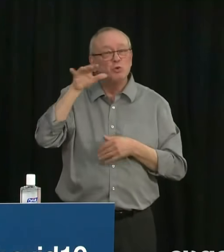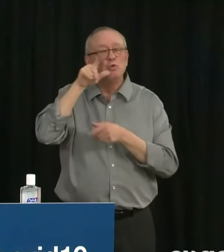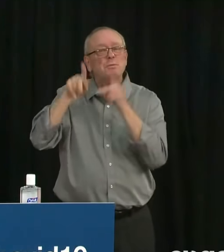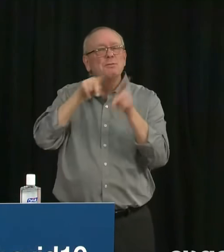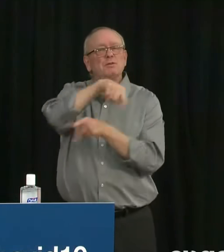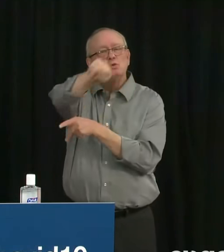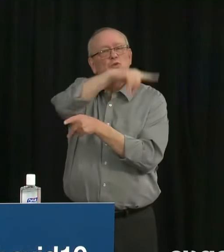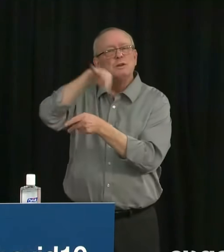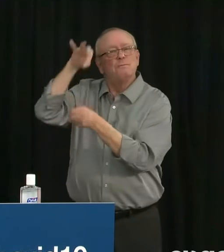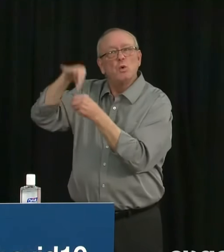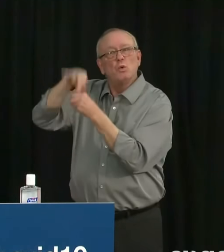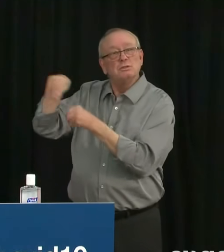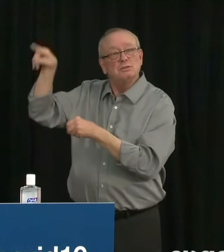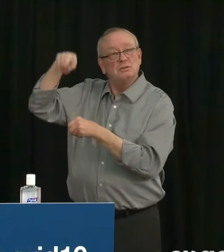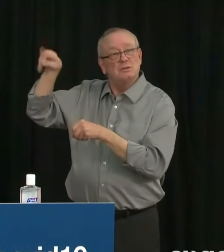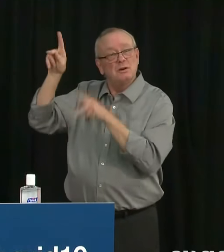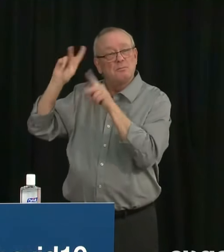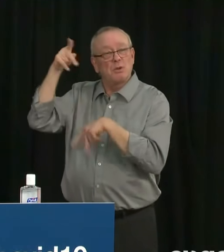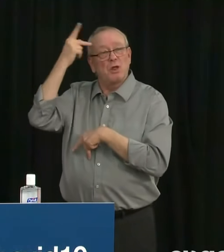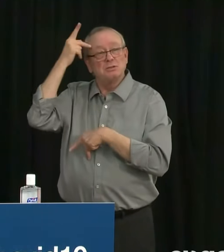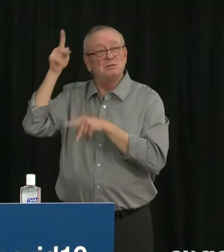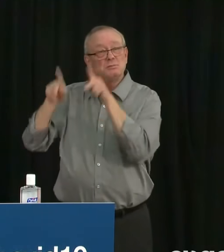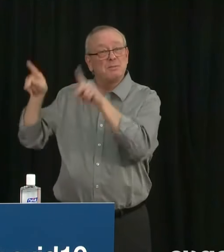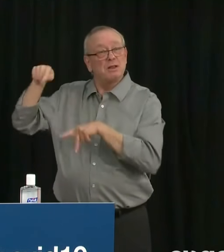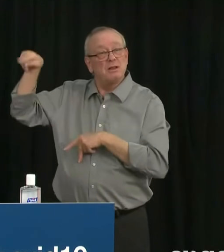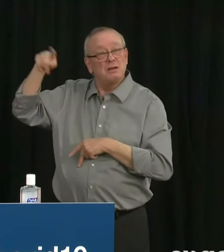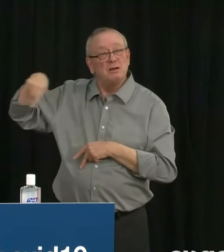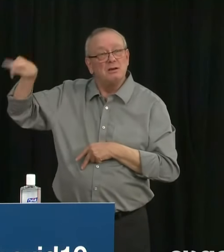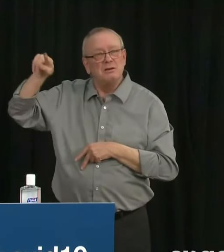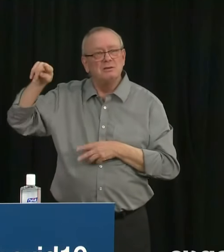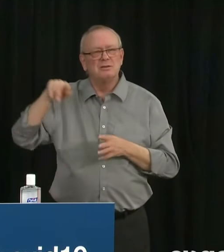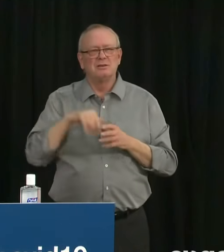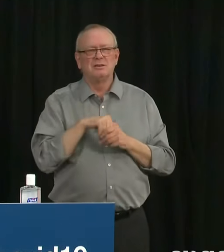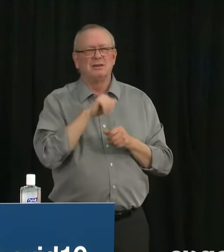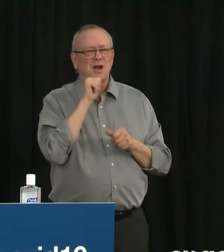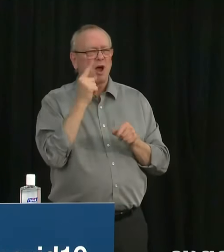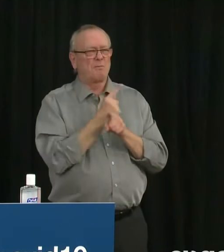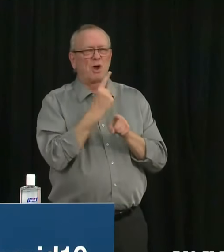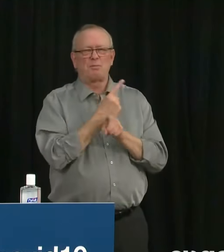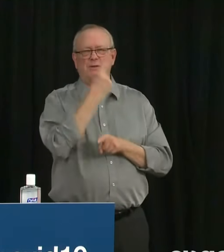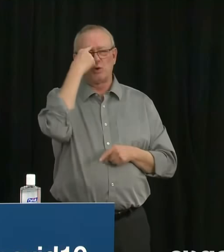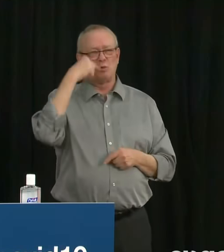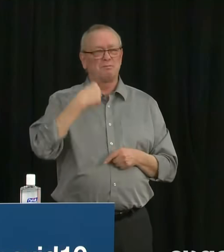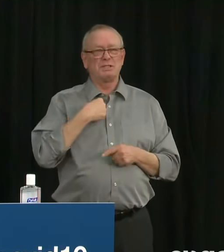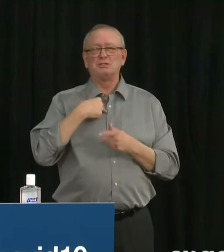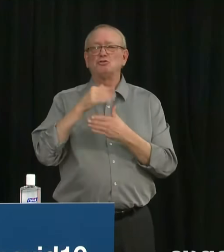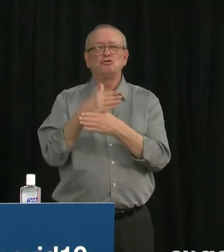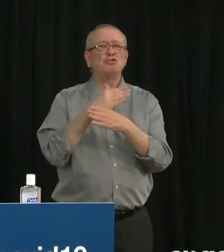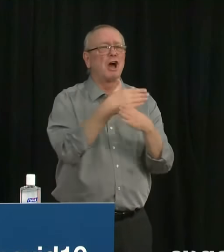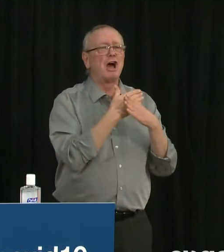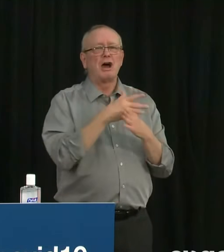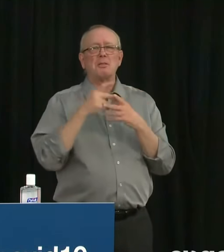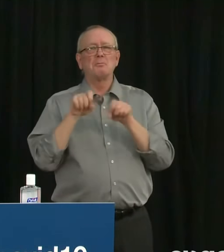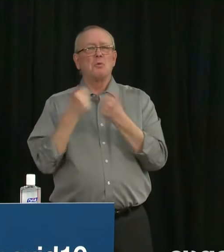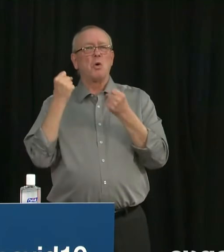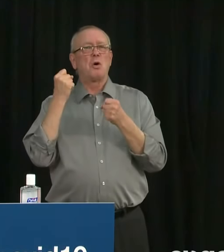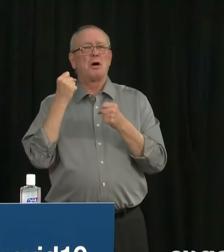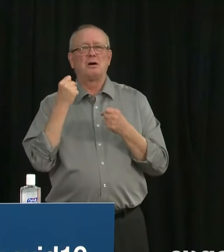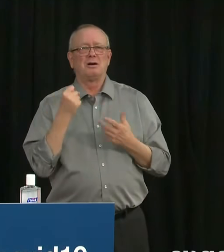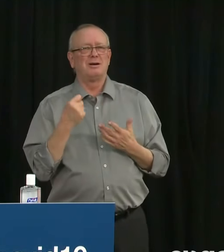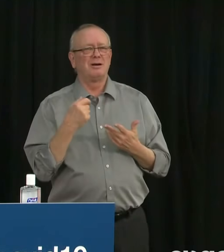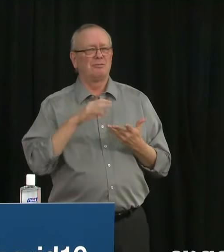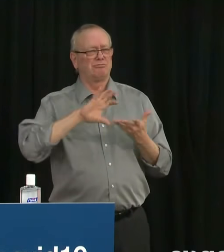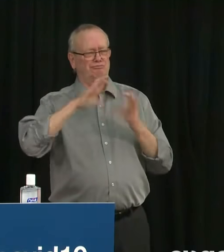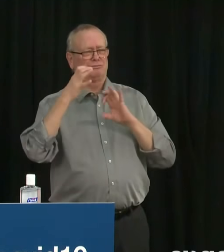confidence, it would be inappropriate for me and a violation of my professional integrity to break that. I believe that Albertans